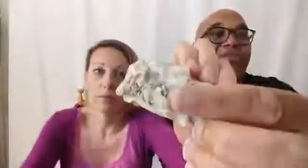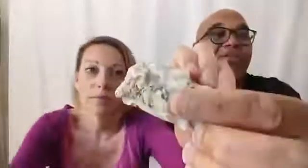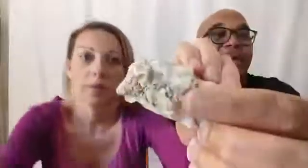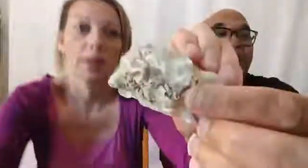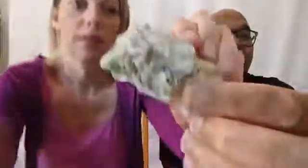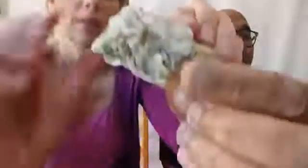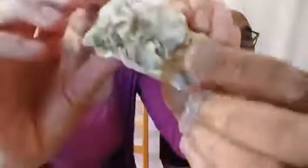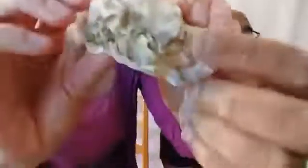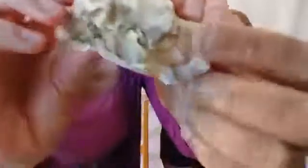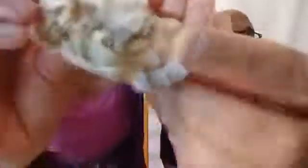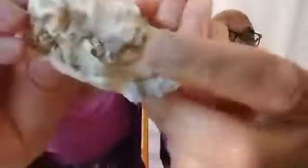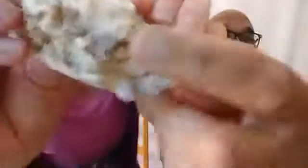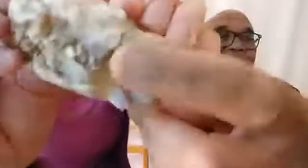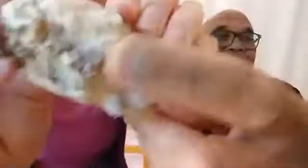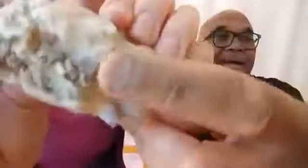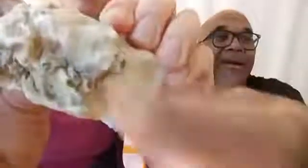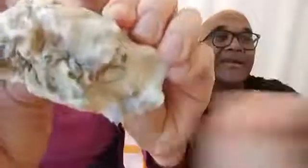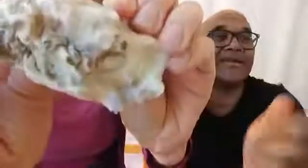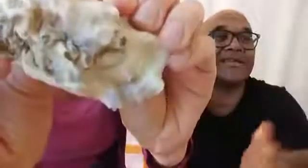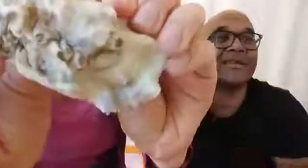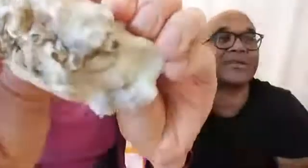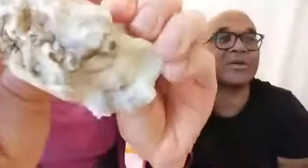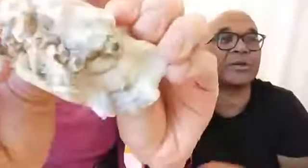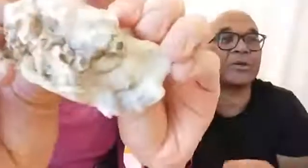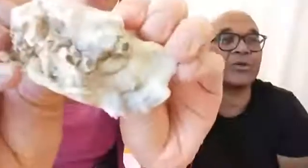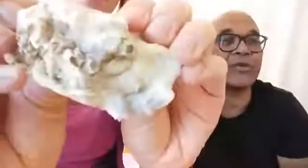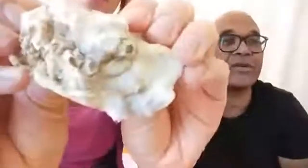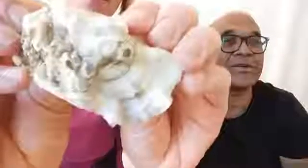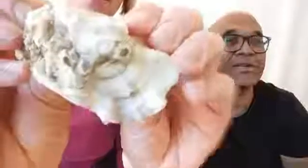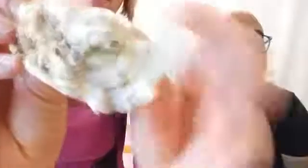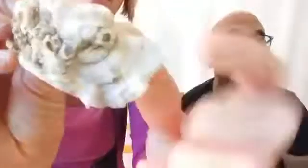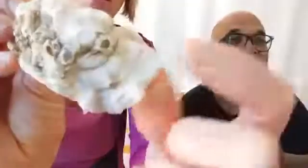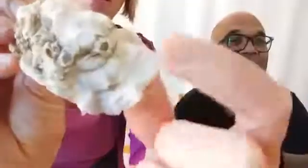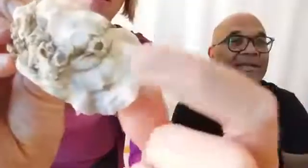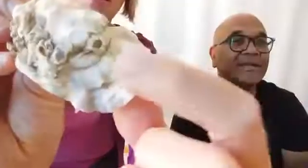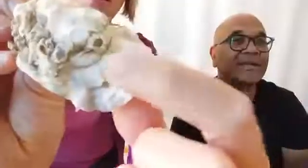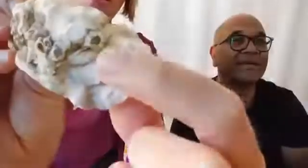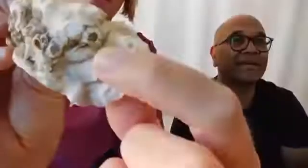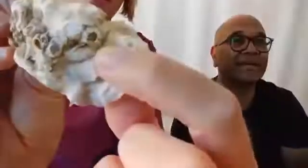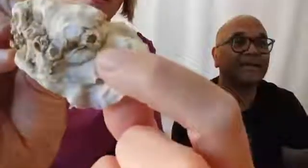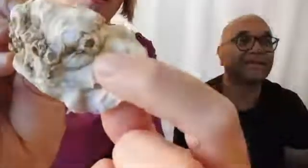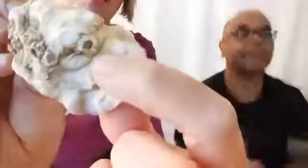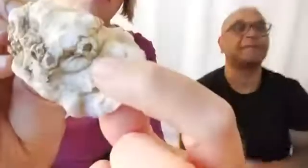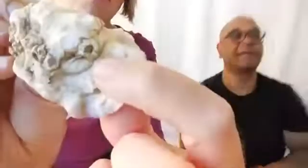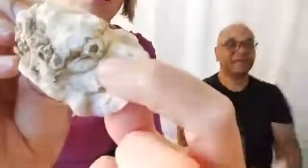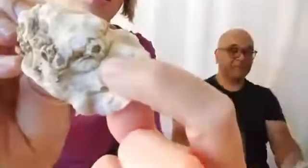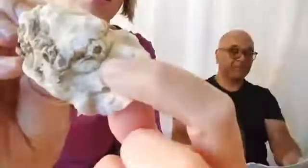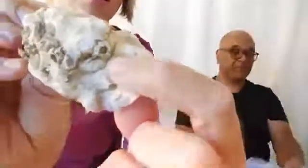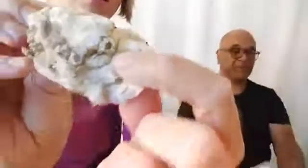That is a barnacle, and usually it's got a little creature inside. Right there.